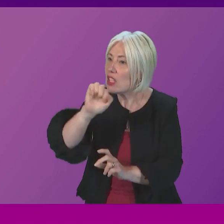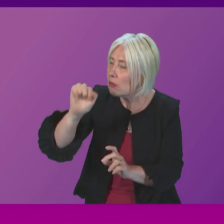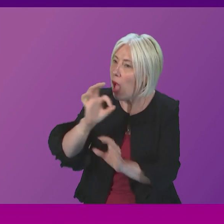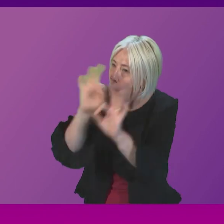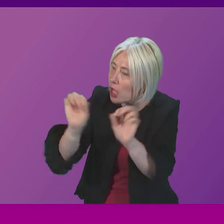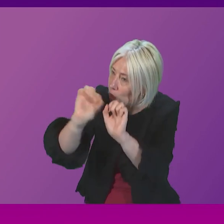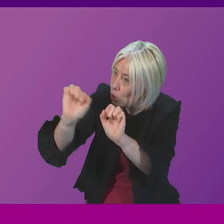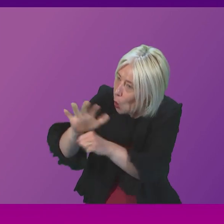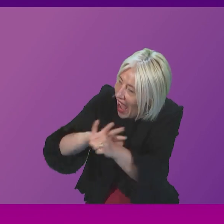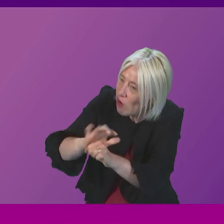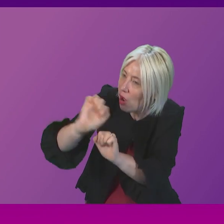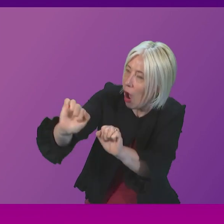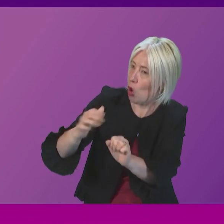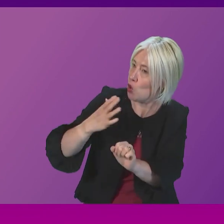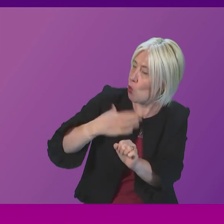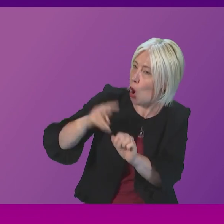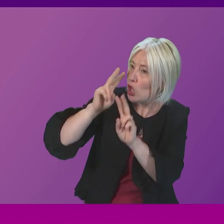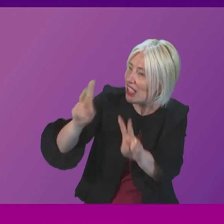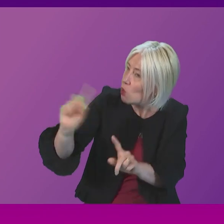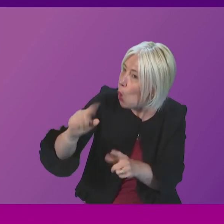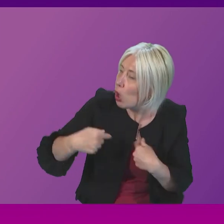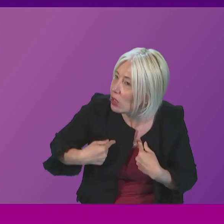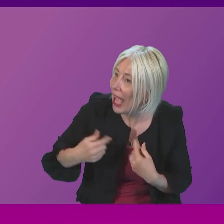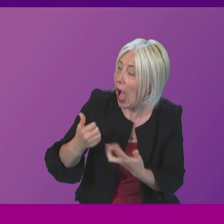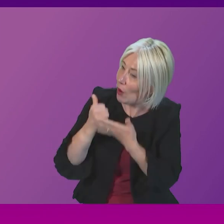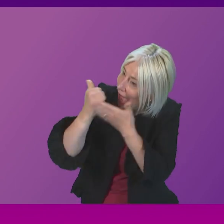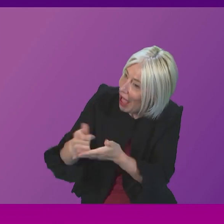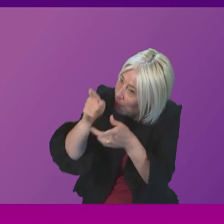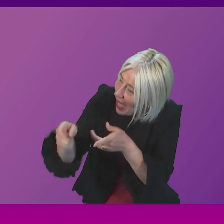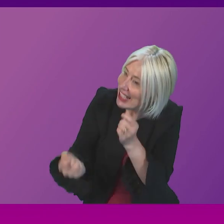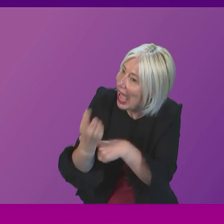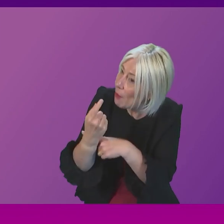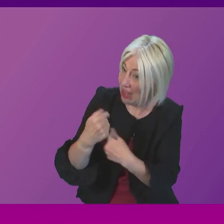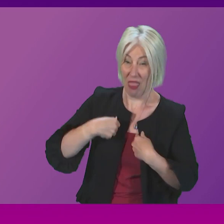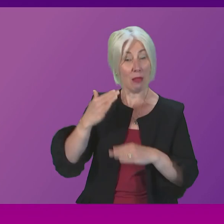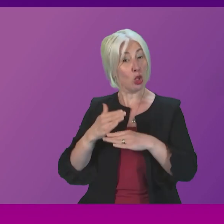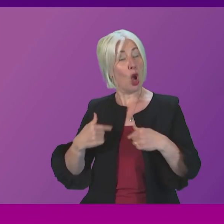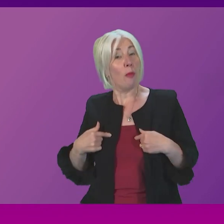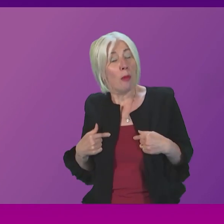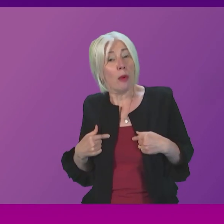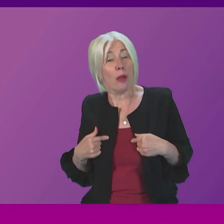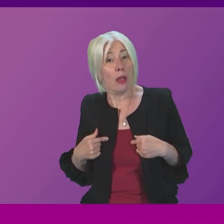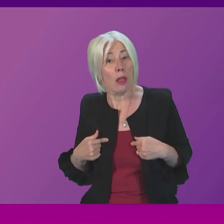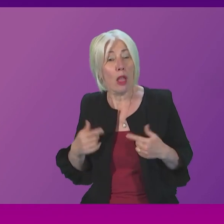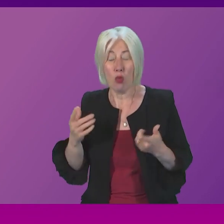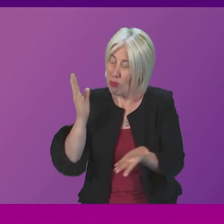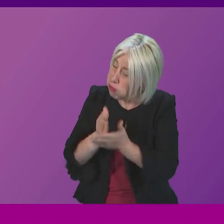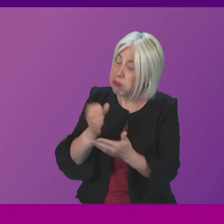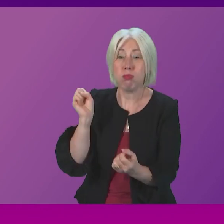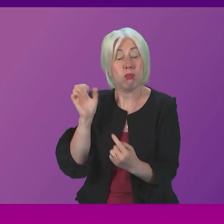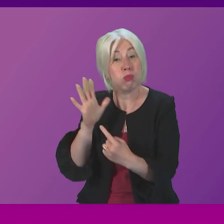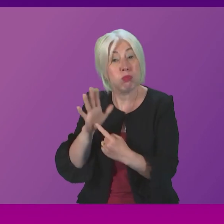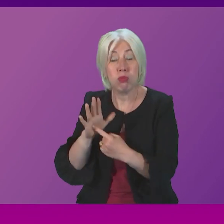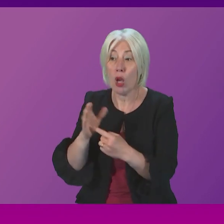area. What do you want to see? How can I enable that for you? That's my job. And it's really important to